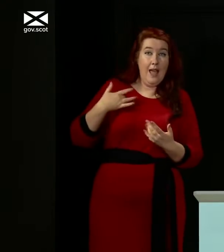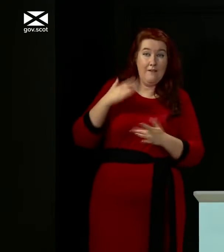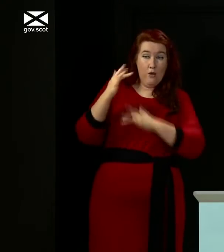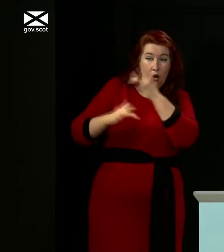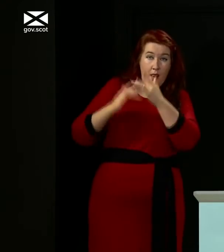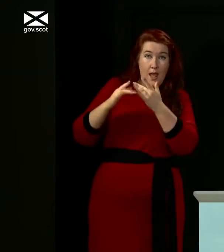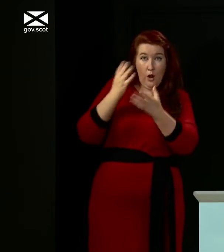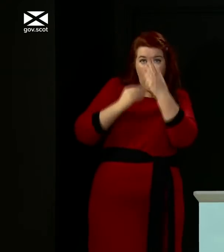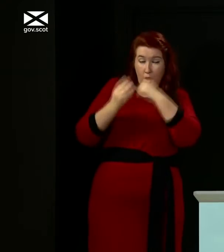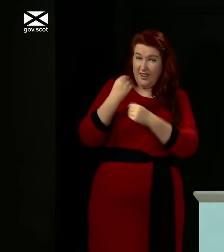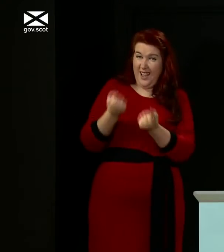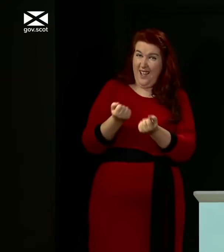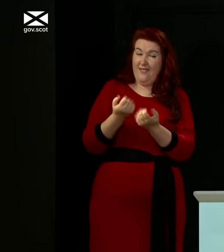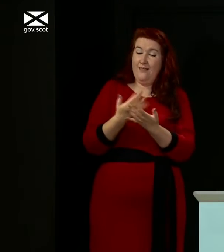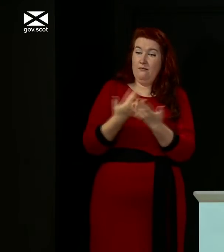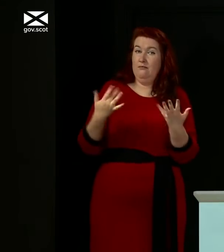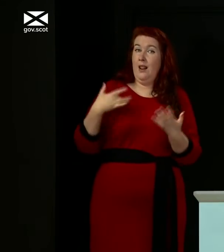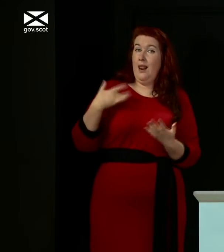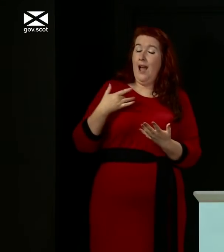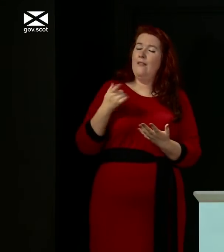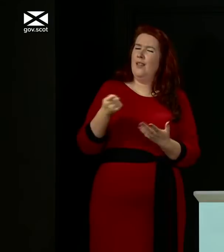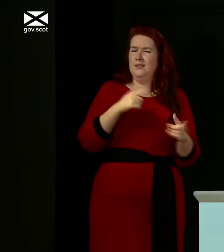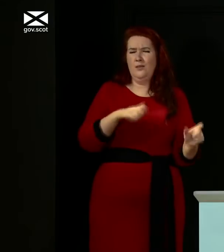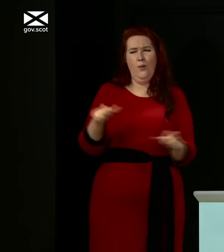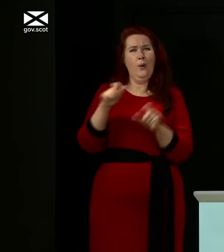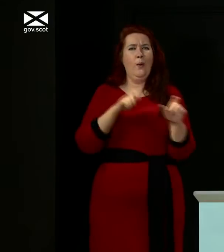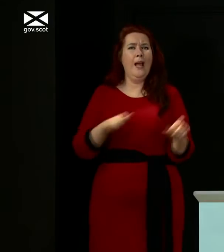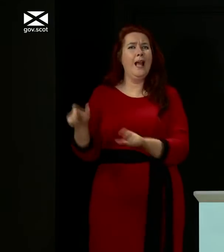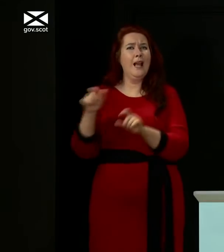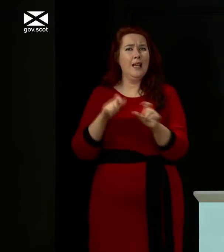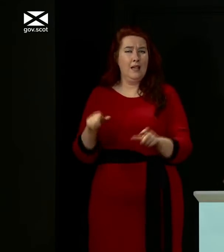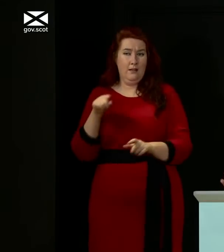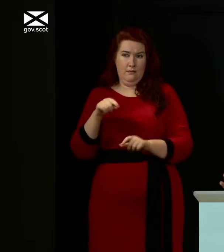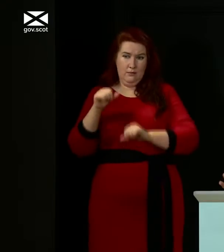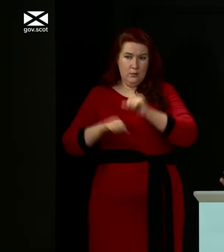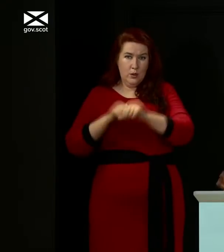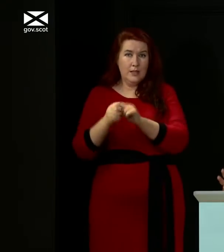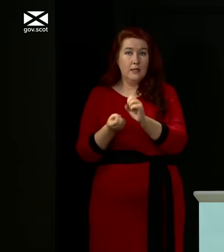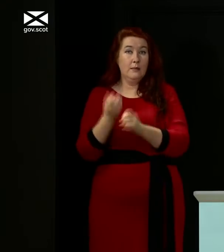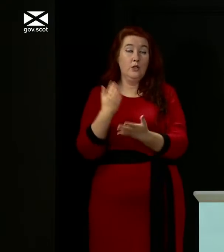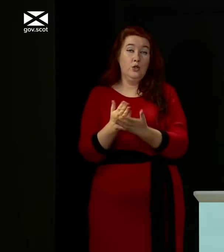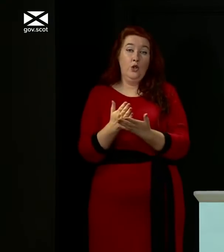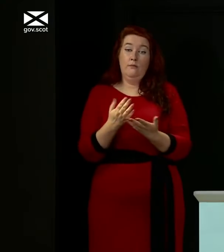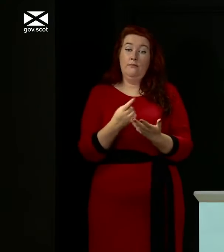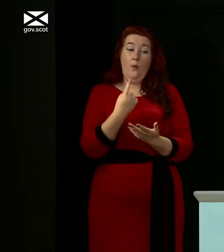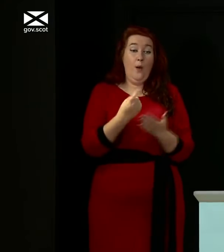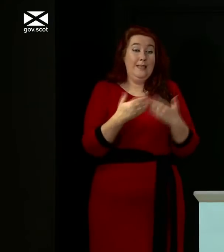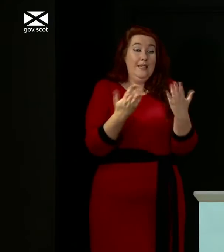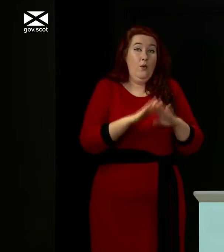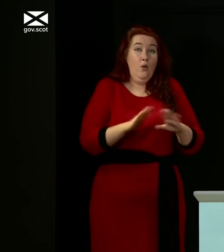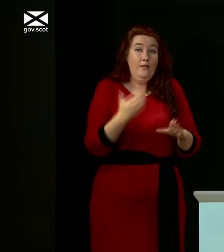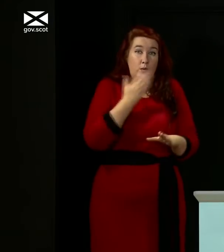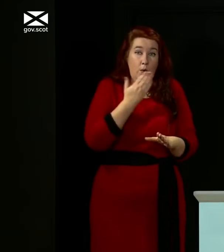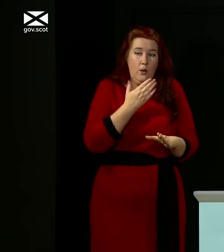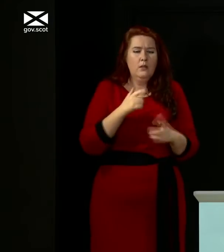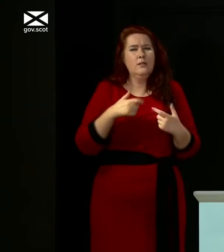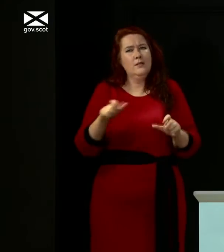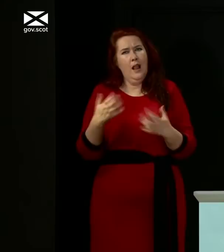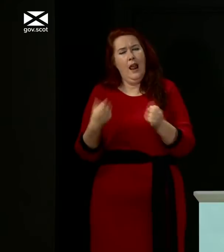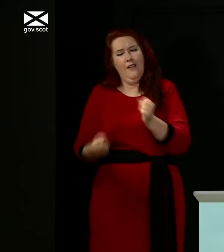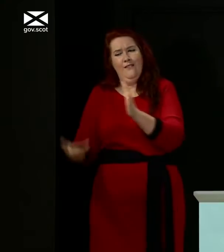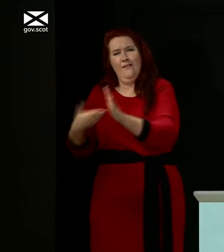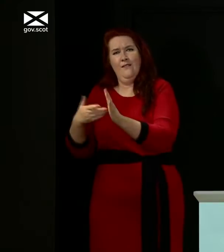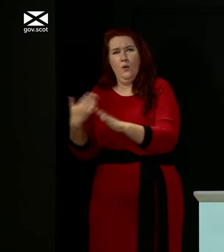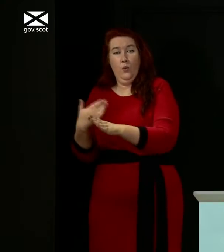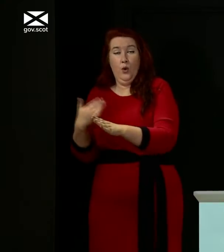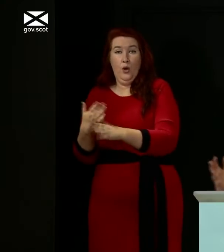now available. And again, that is an ongoing process of making sure that as for every day that children are out of school, there is work ongoing